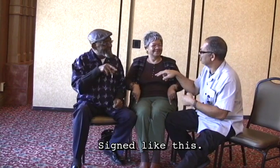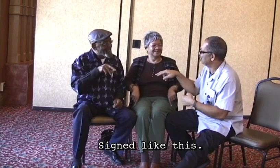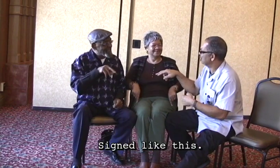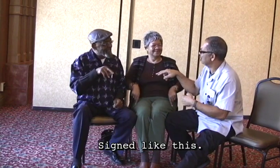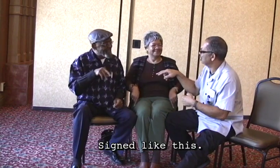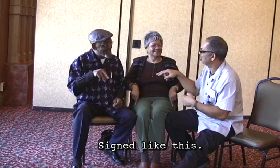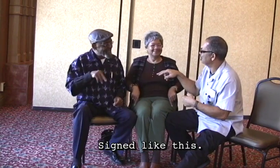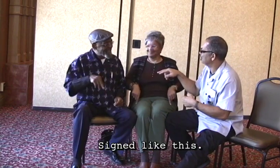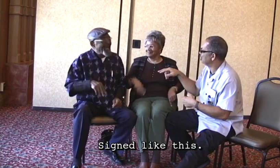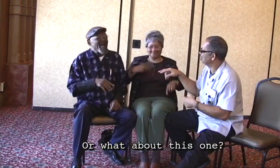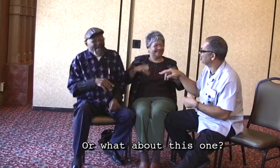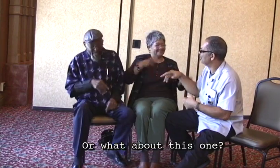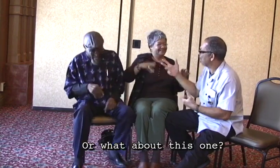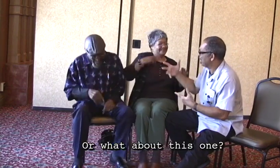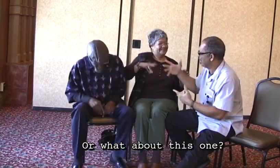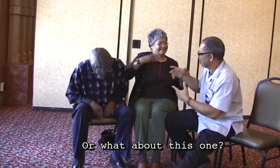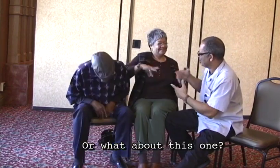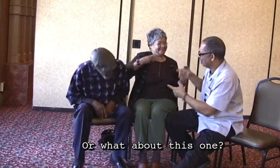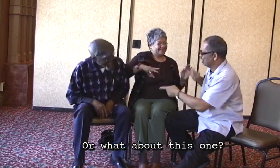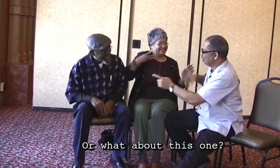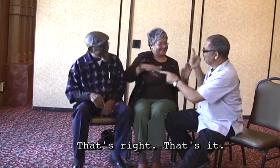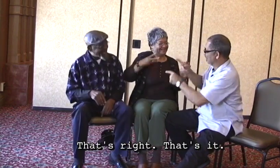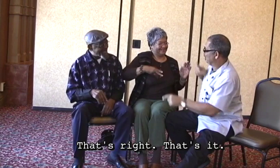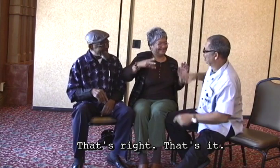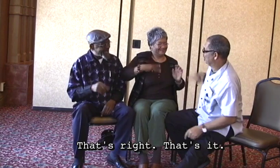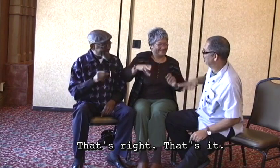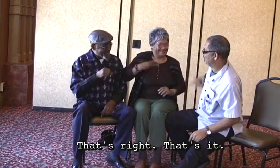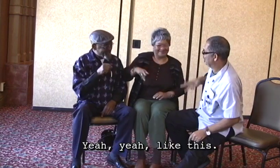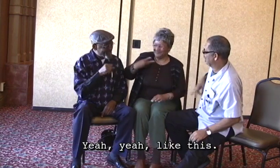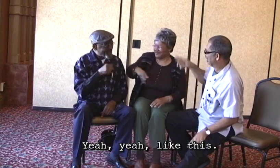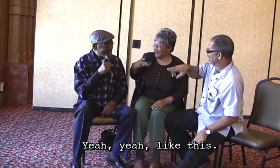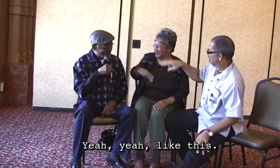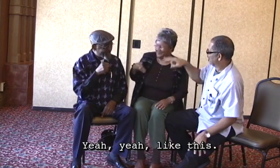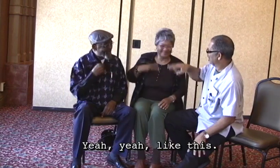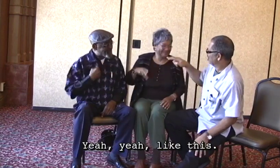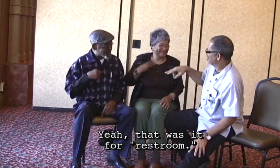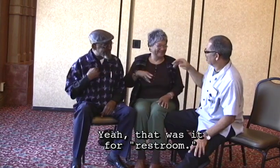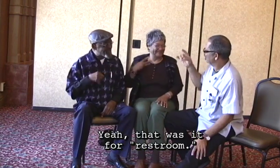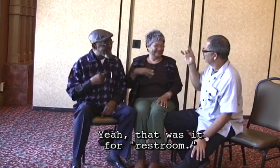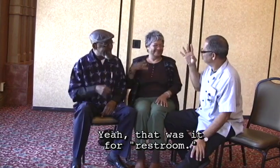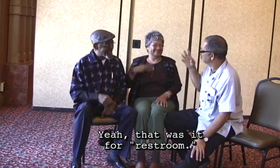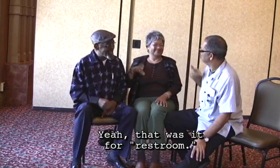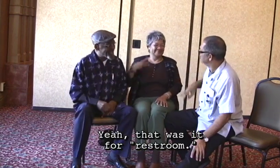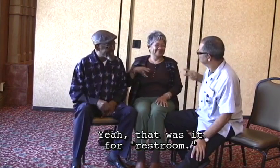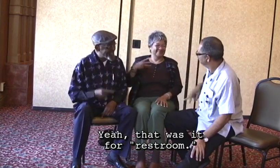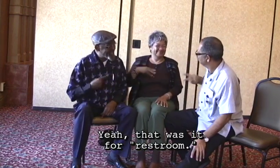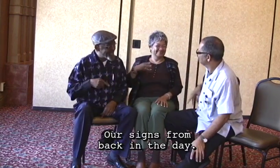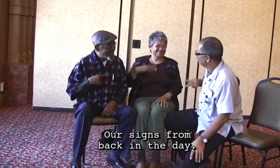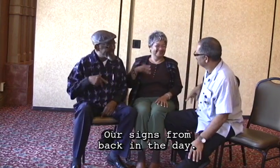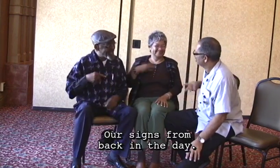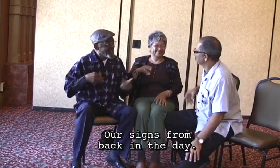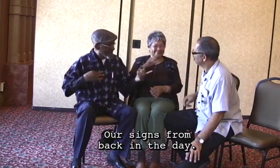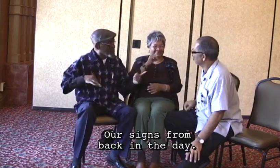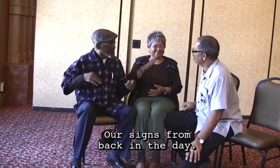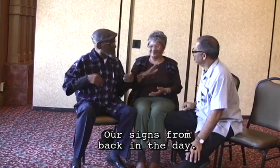this. Or what about this one? Right. That's it. Yeah, That's yeah. it. For Okay, restroom. like this. Wow. That, Like that was this. it.